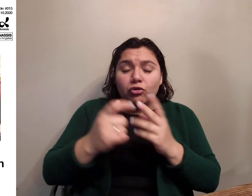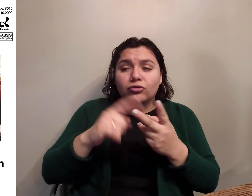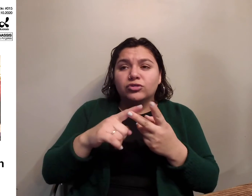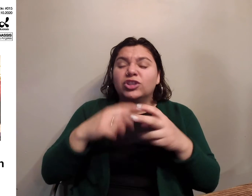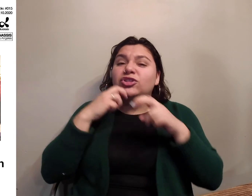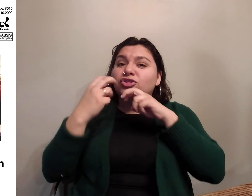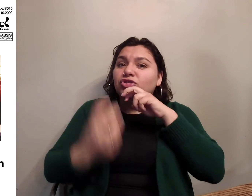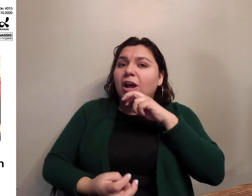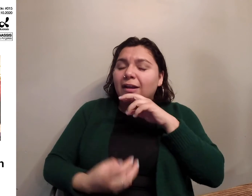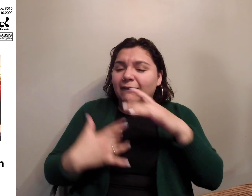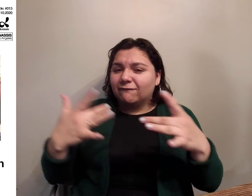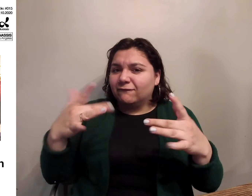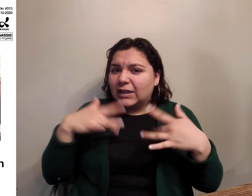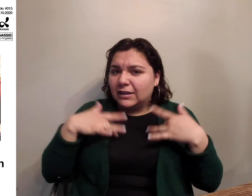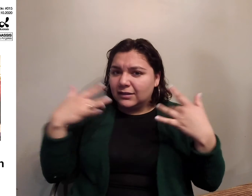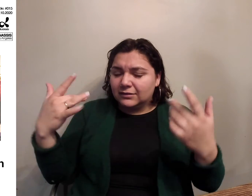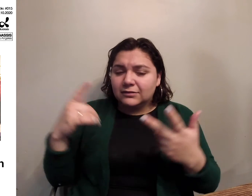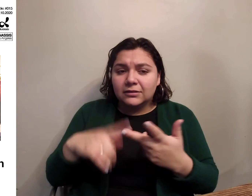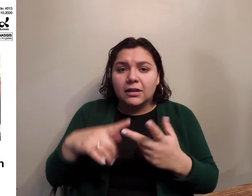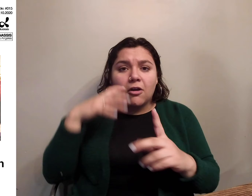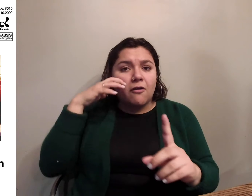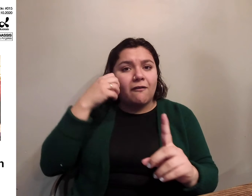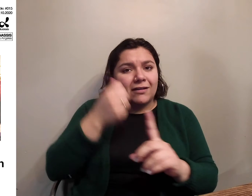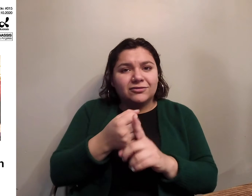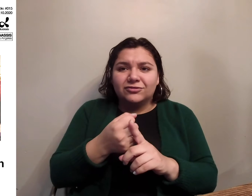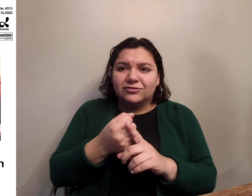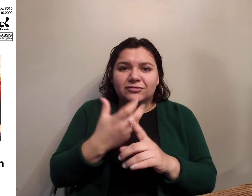history, assassinations, unrest,